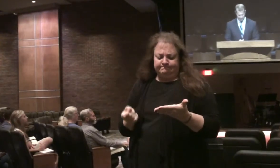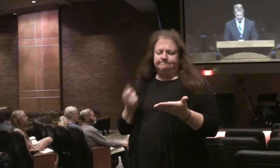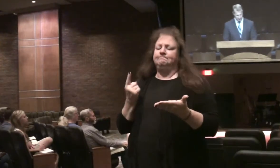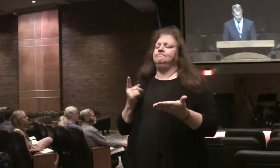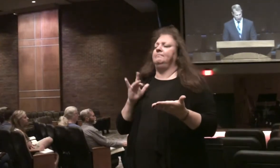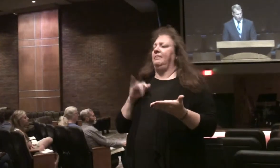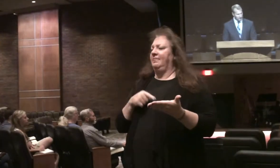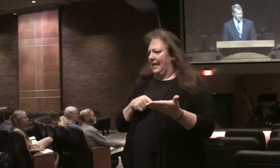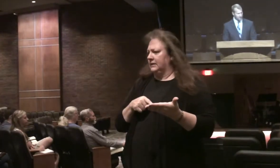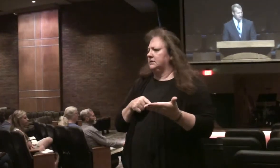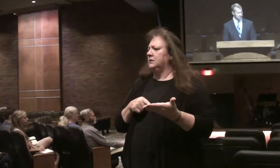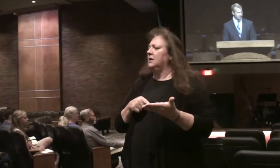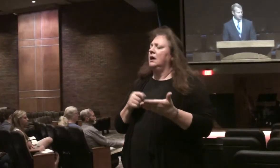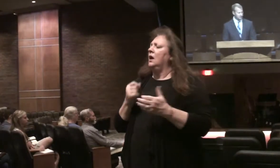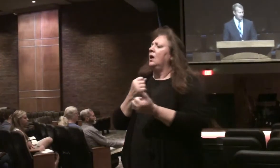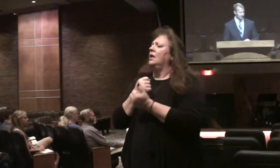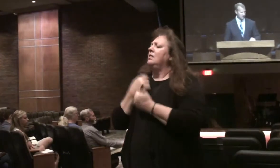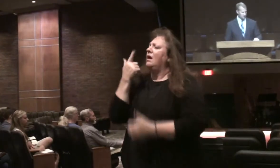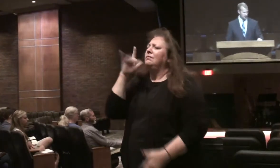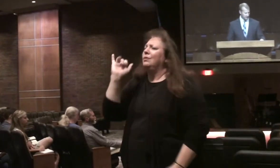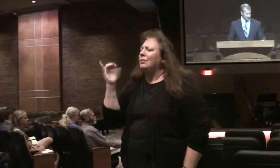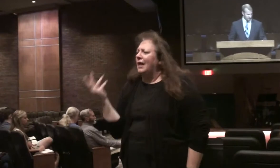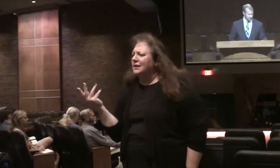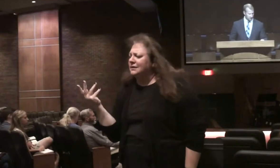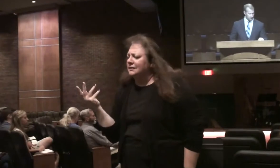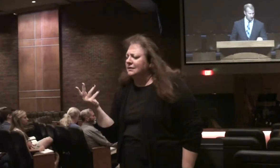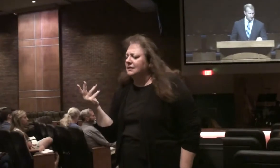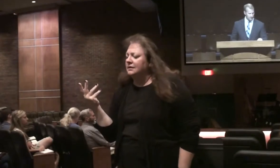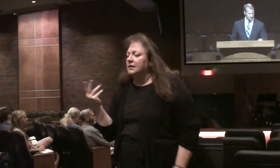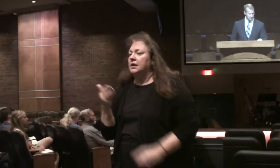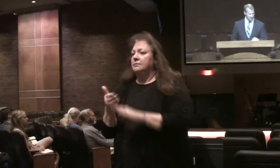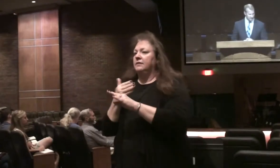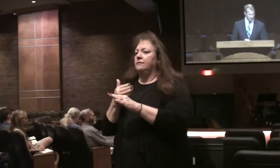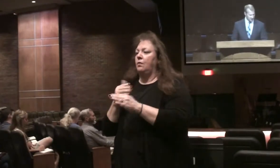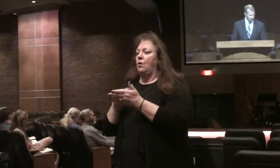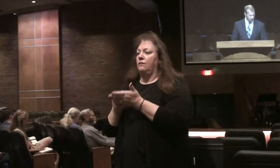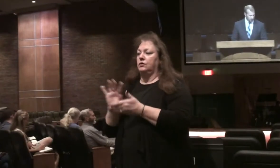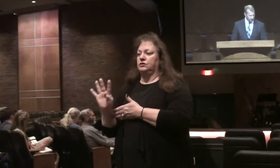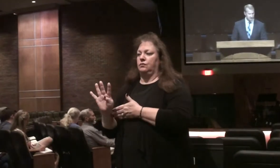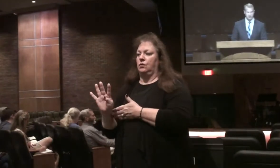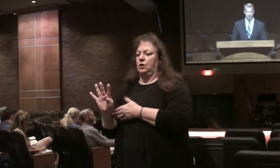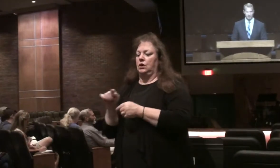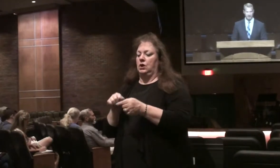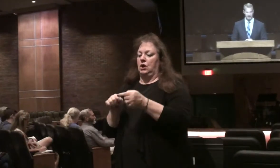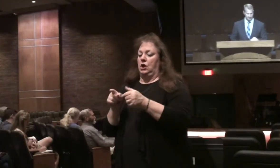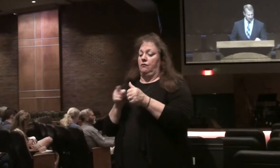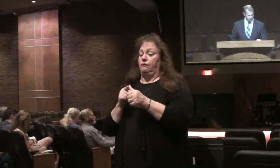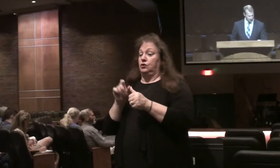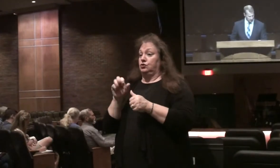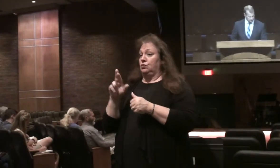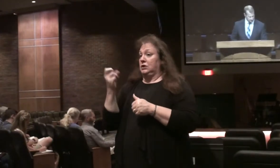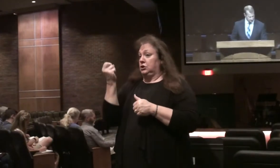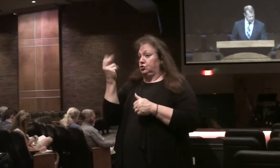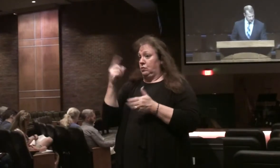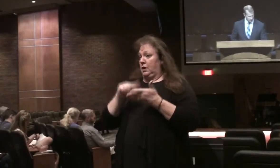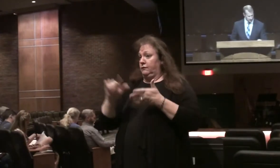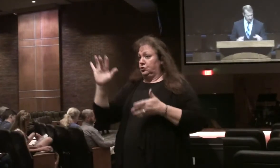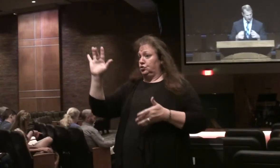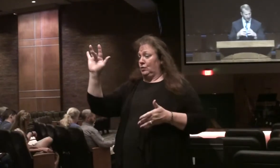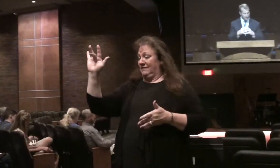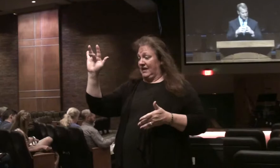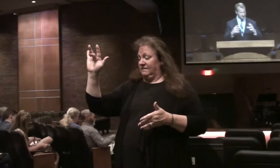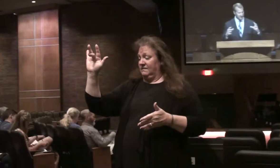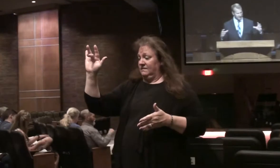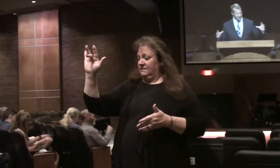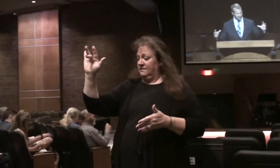love. So what is love? What's love look like? Before we look at verse 4, jump back to chapter 12, verse 25, if you would. In